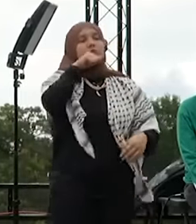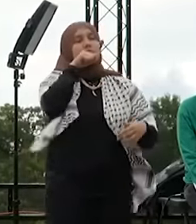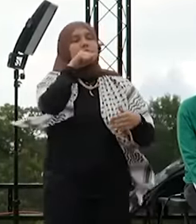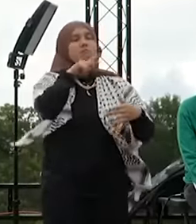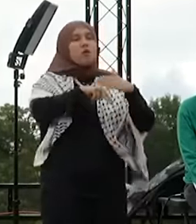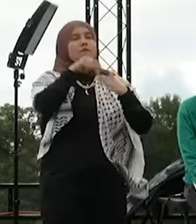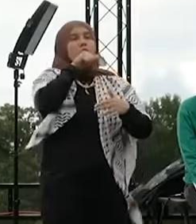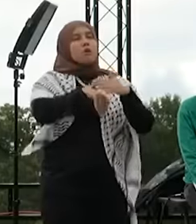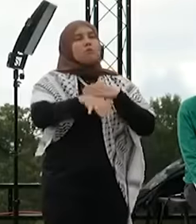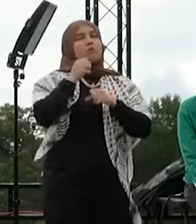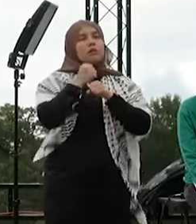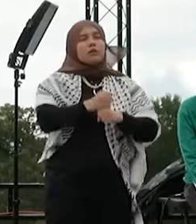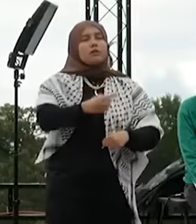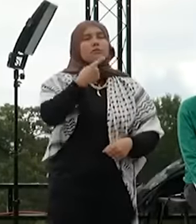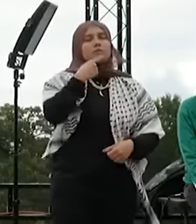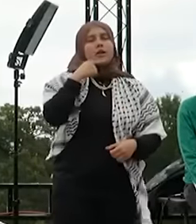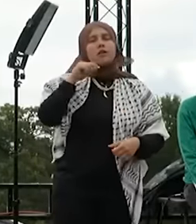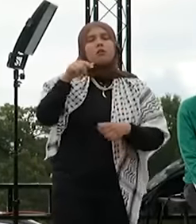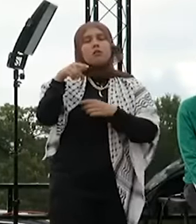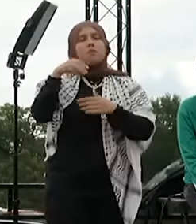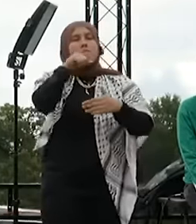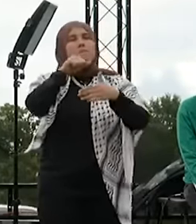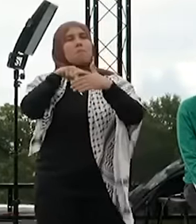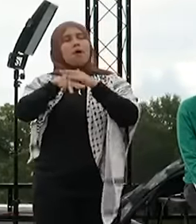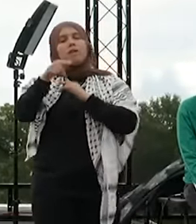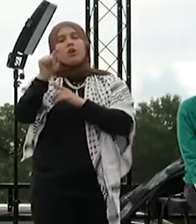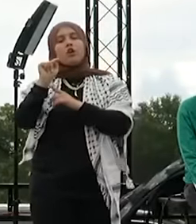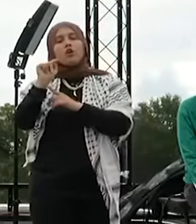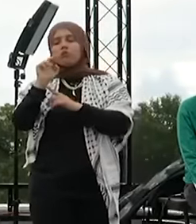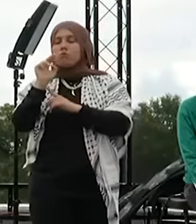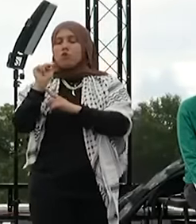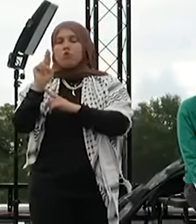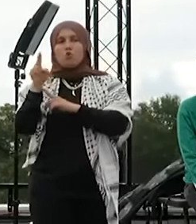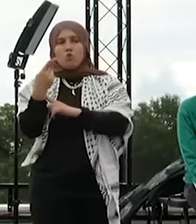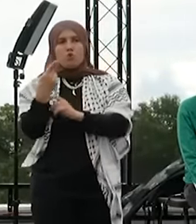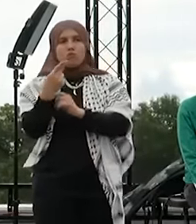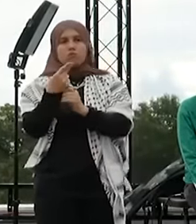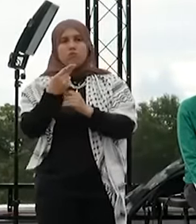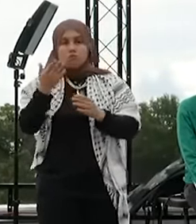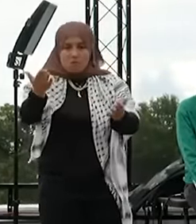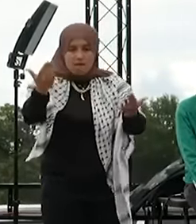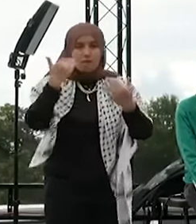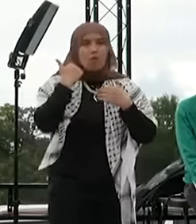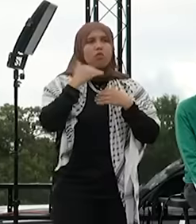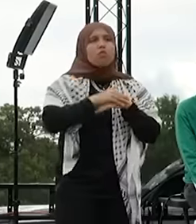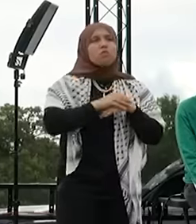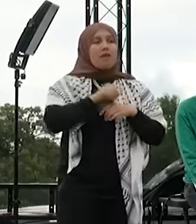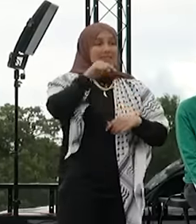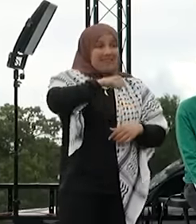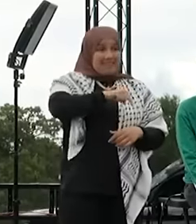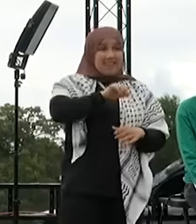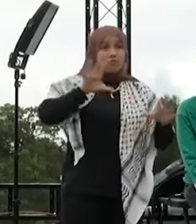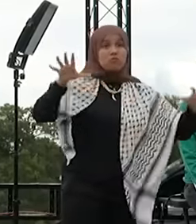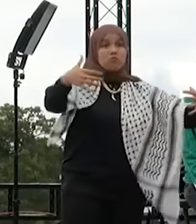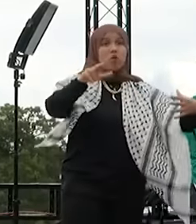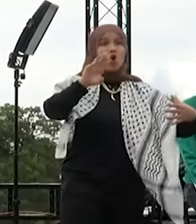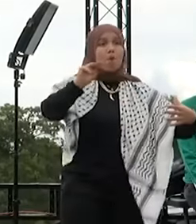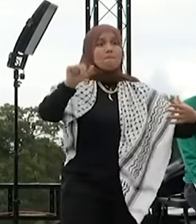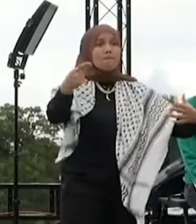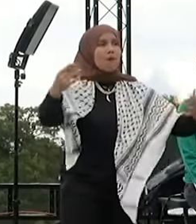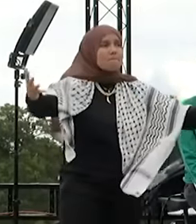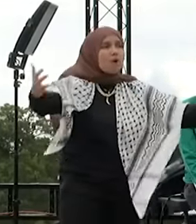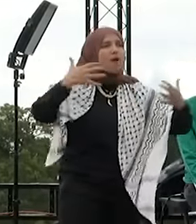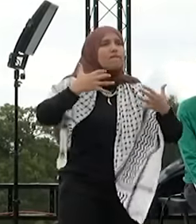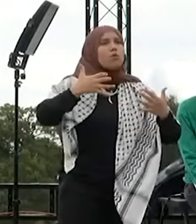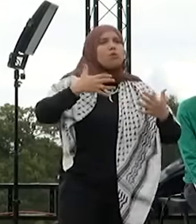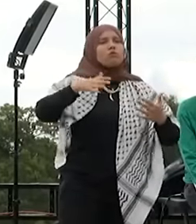peace be upon him, is brought forth, and that this ummah is brought forth to bear witness on